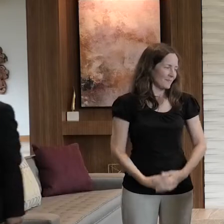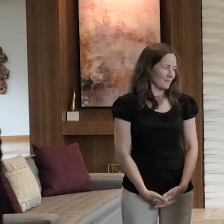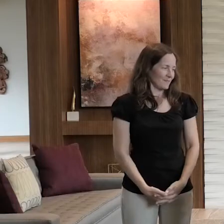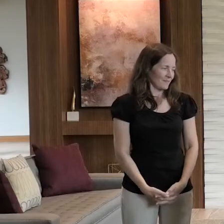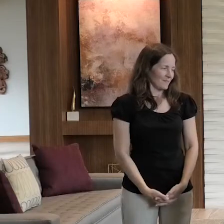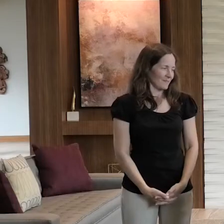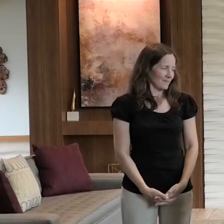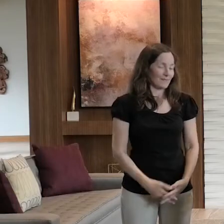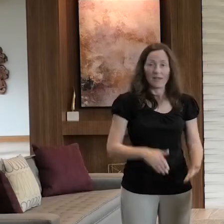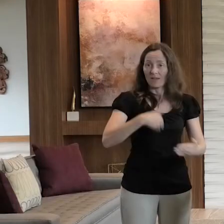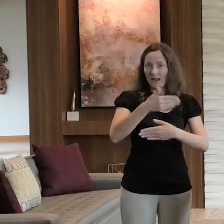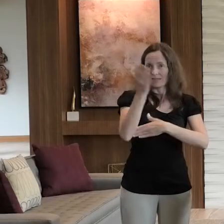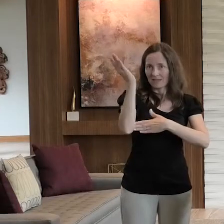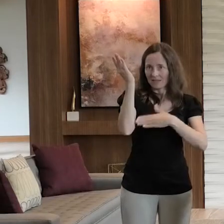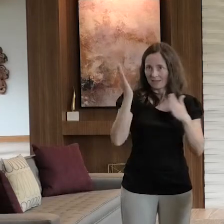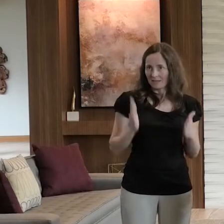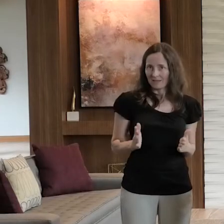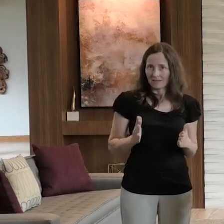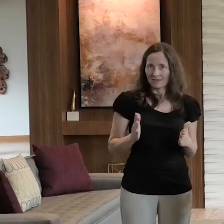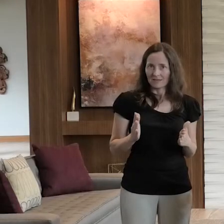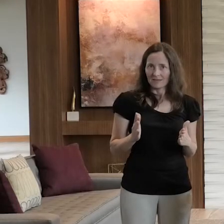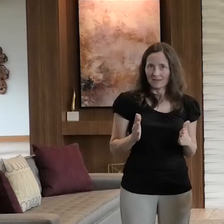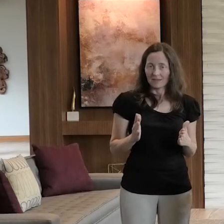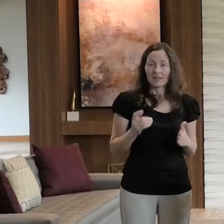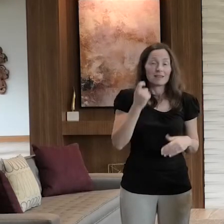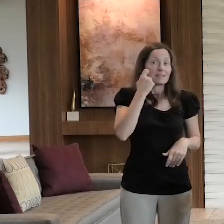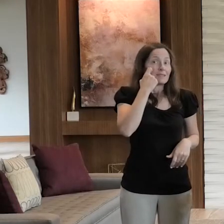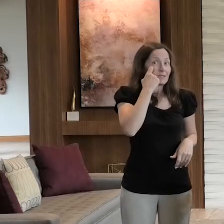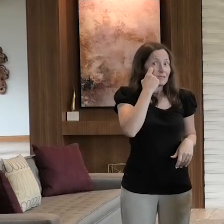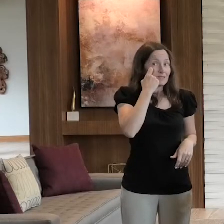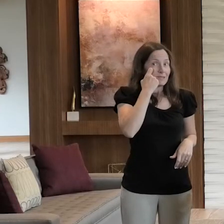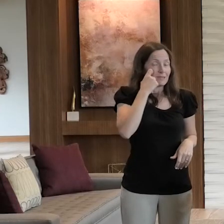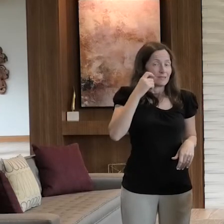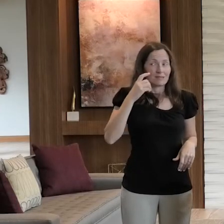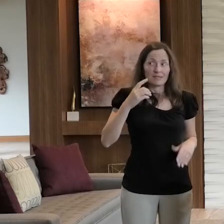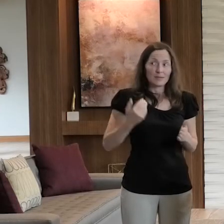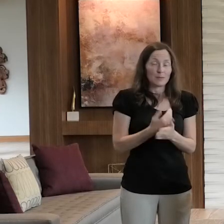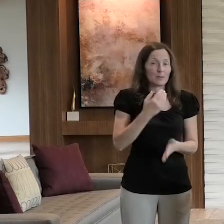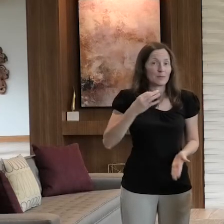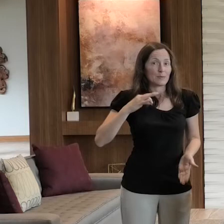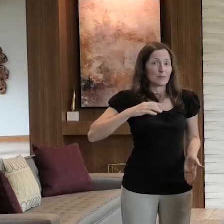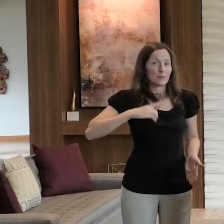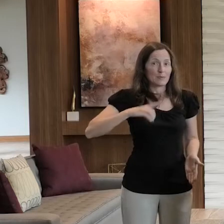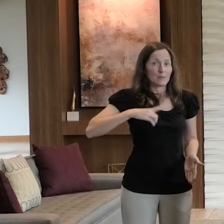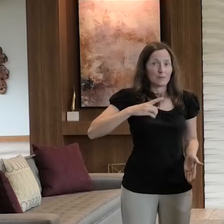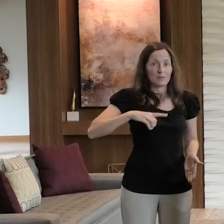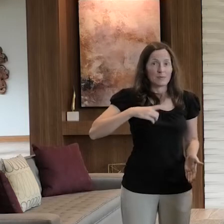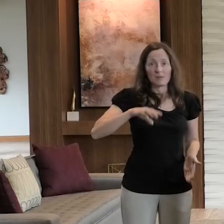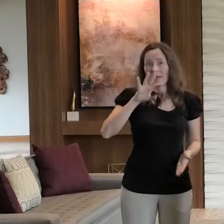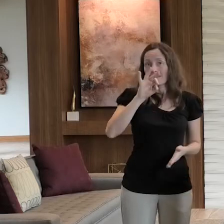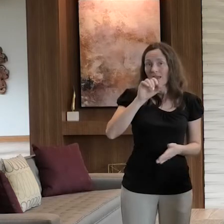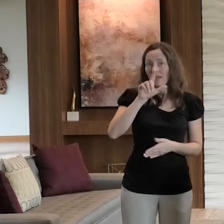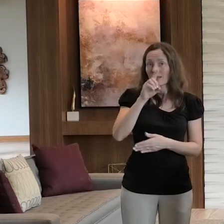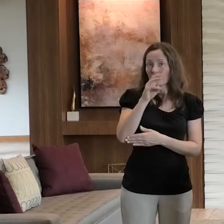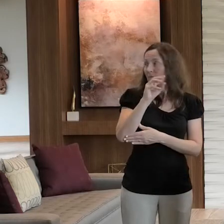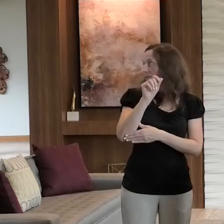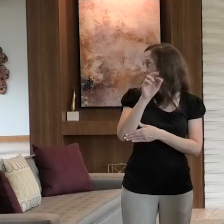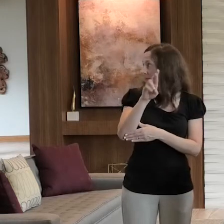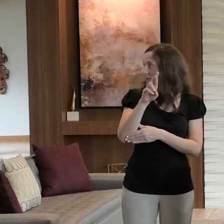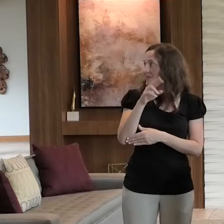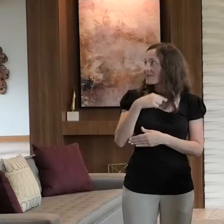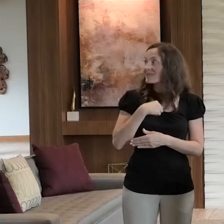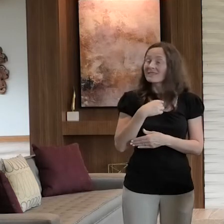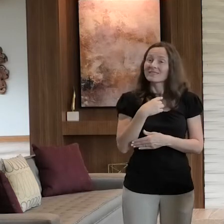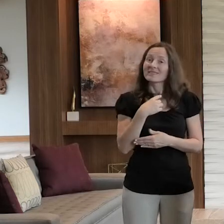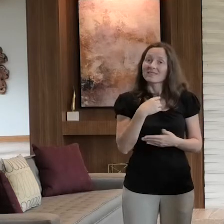Our next speaker is a fresh delegate, Jessica Feldmark. And what I like about her background, even though